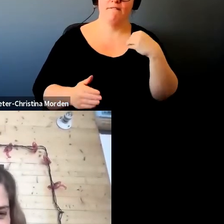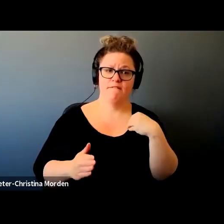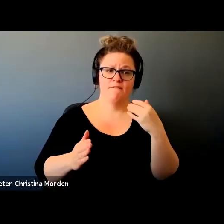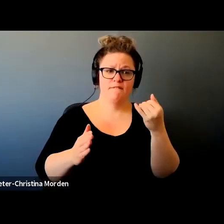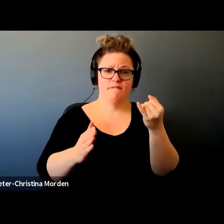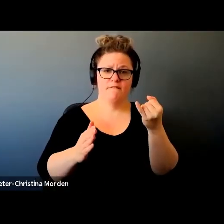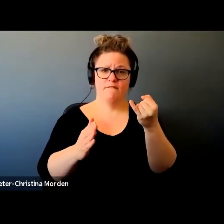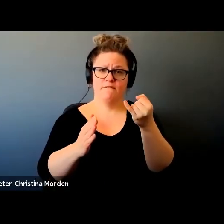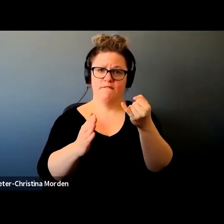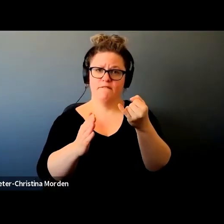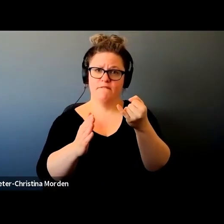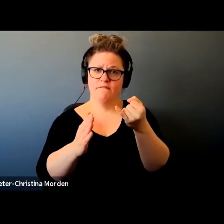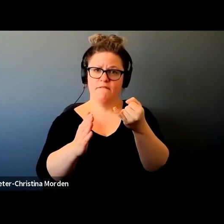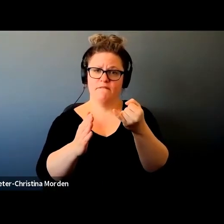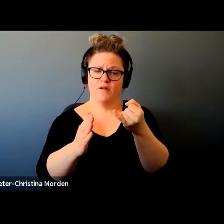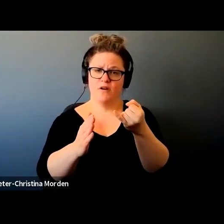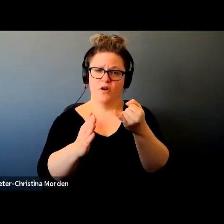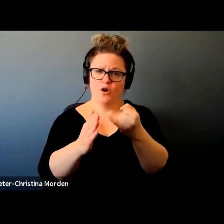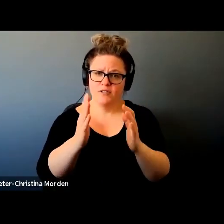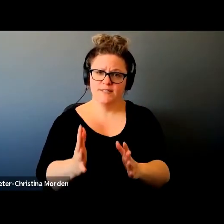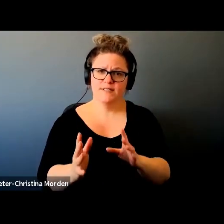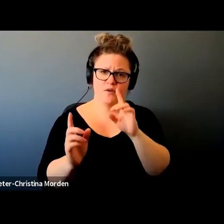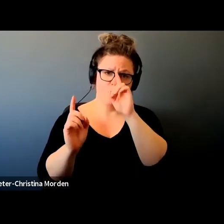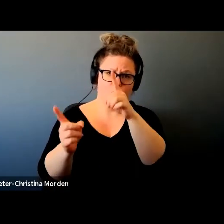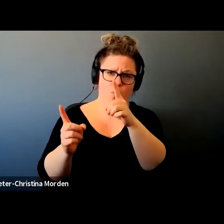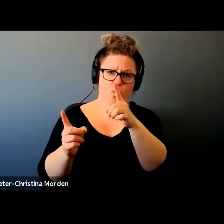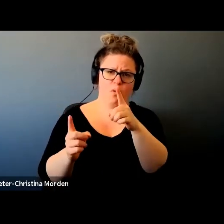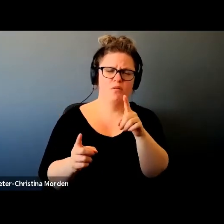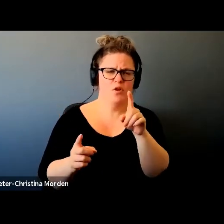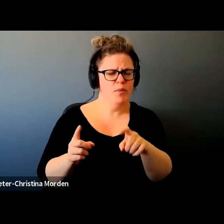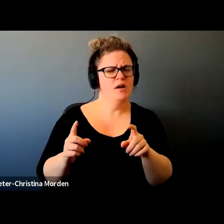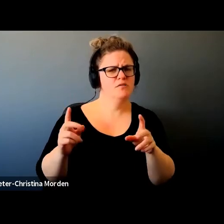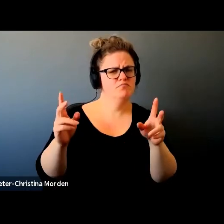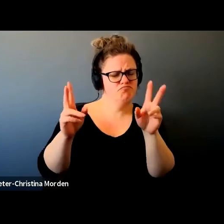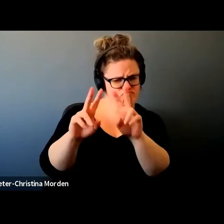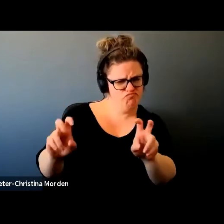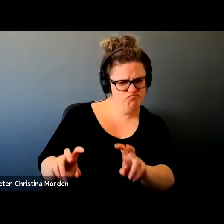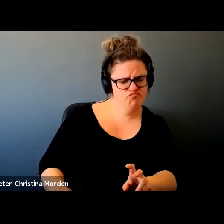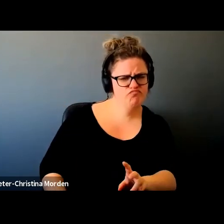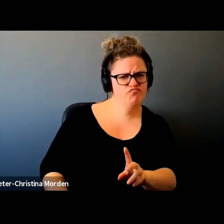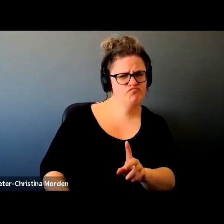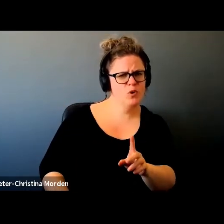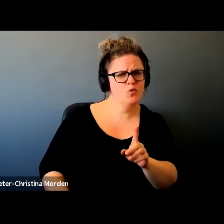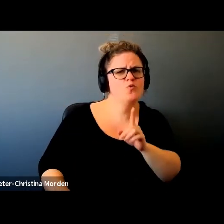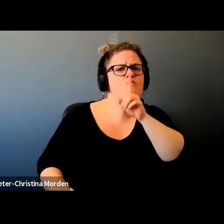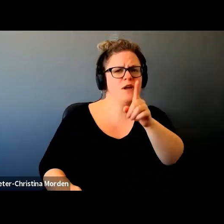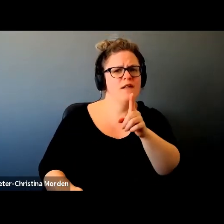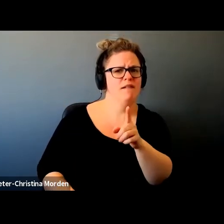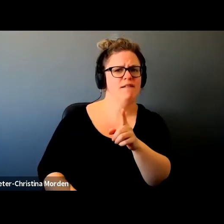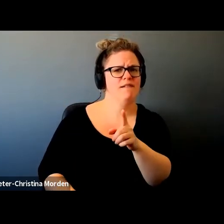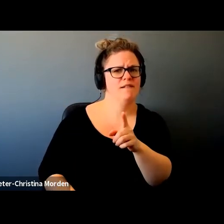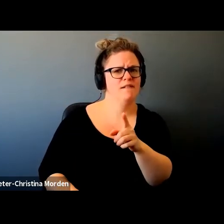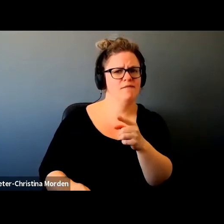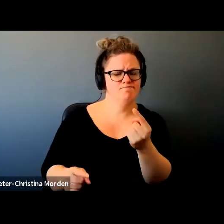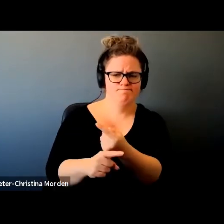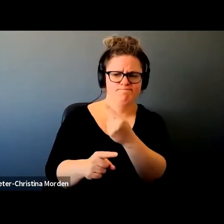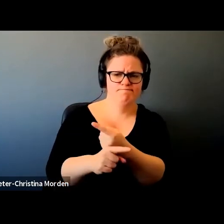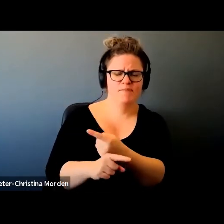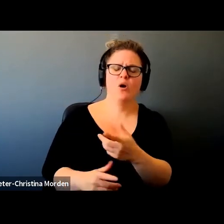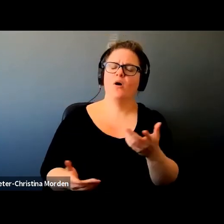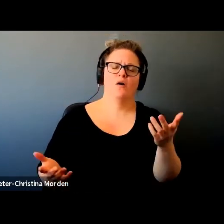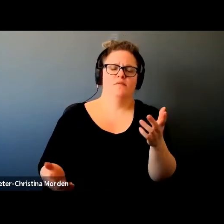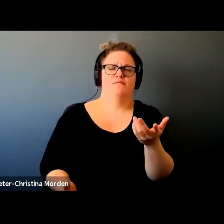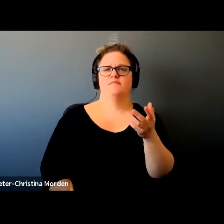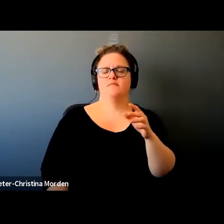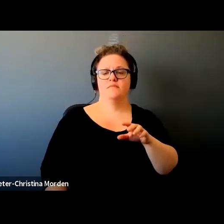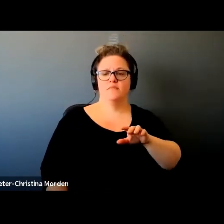be realistic about your artistic goals. That's the other part, is that very few people can decide at the age of 24 that they're